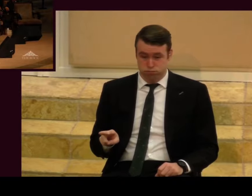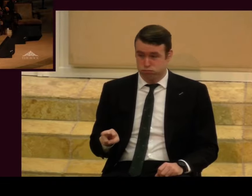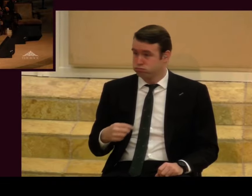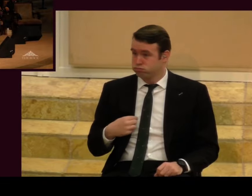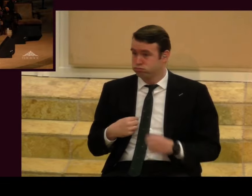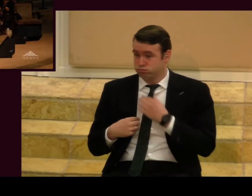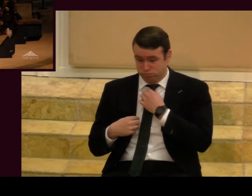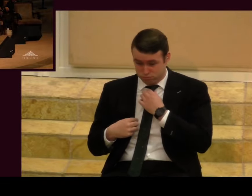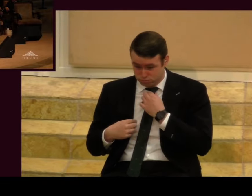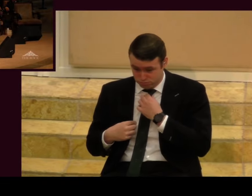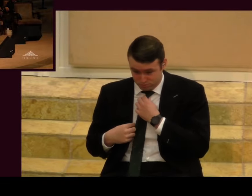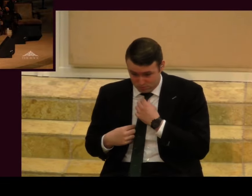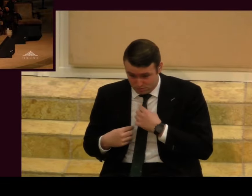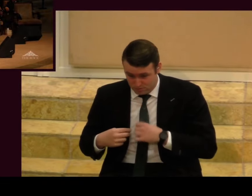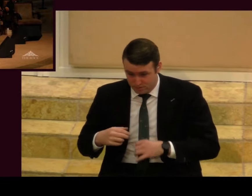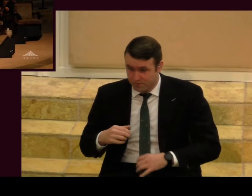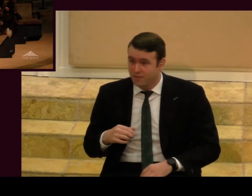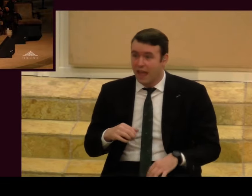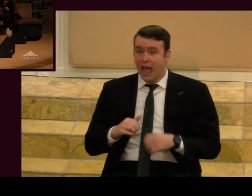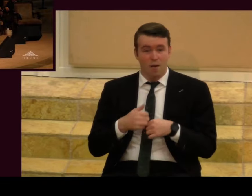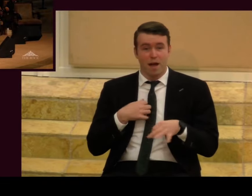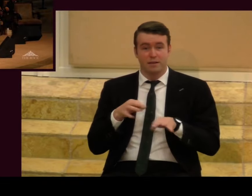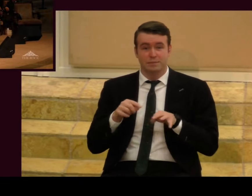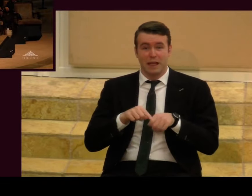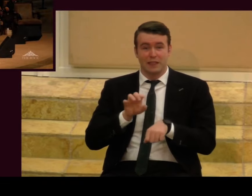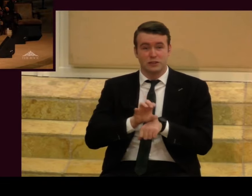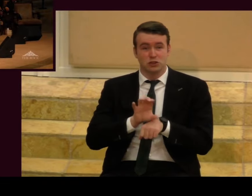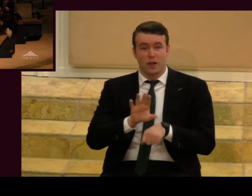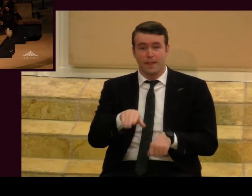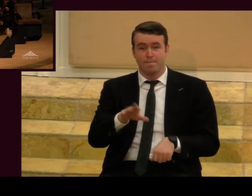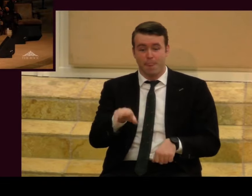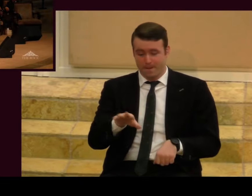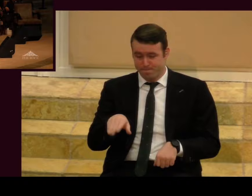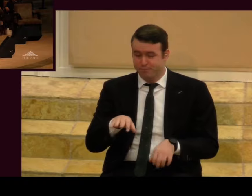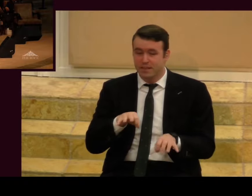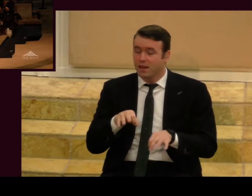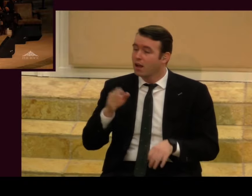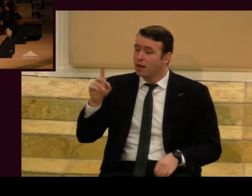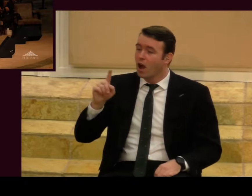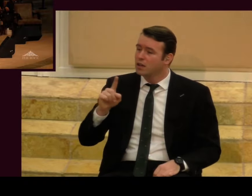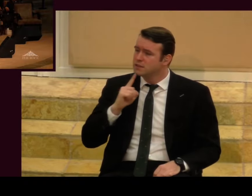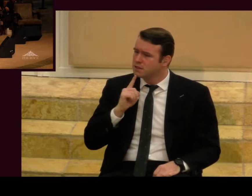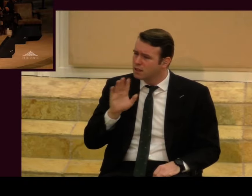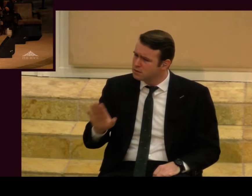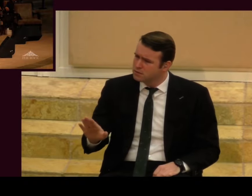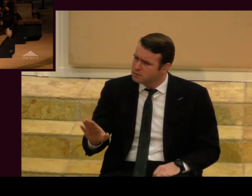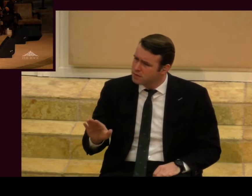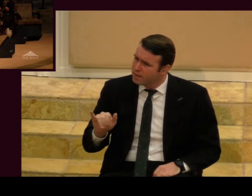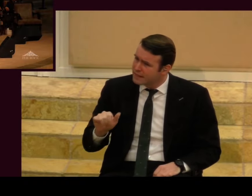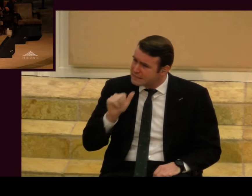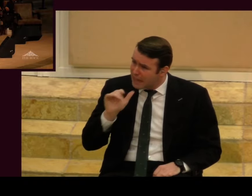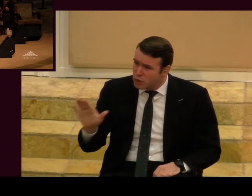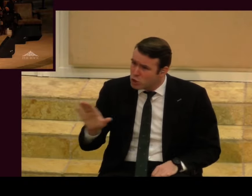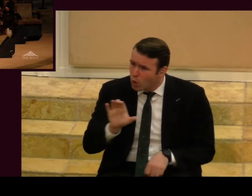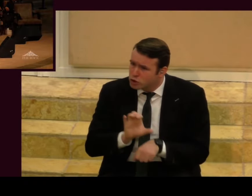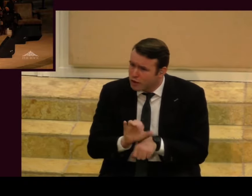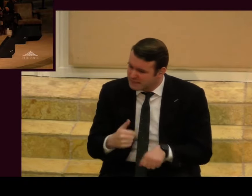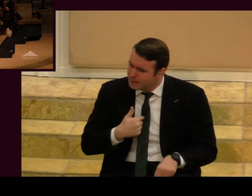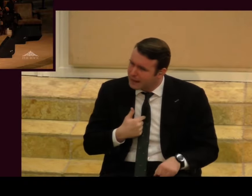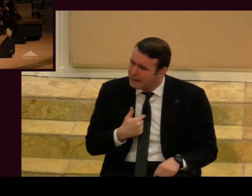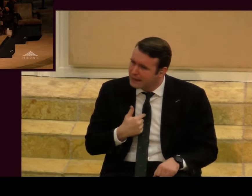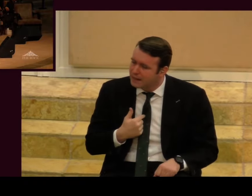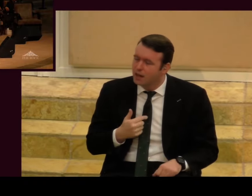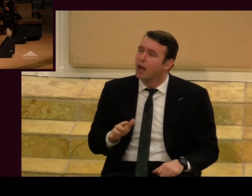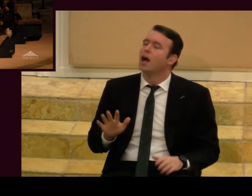man, how am I going to explain this to the congregation? How are we going to? And God said, hey, this ain't your congregation